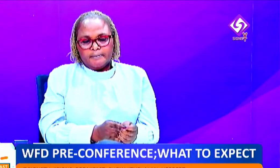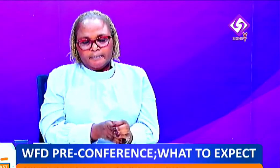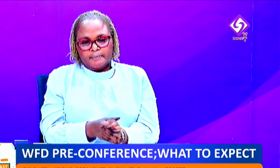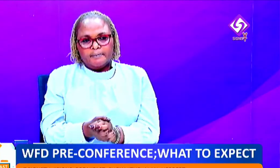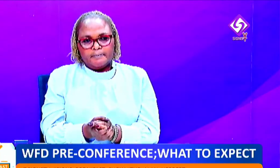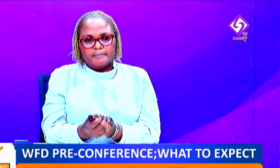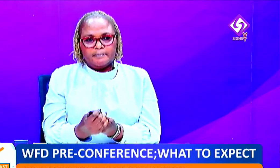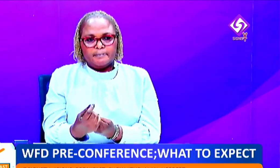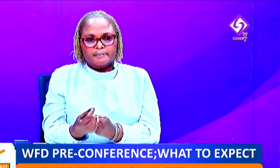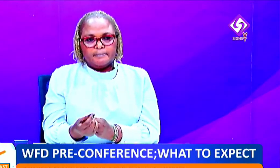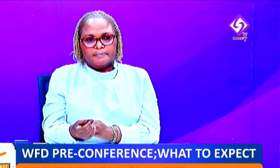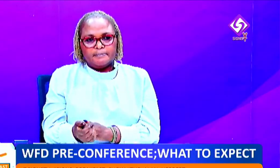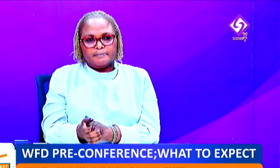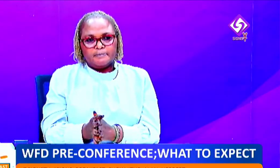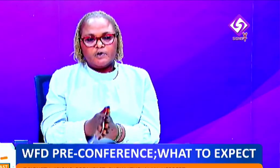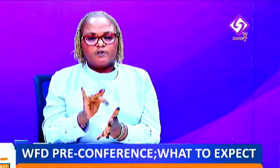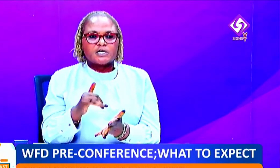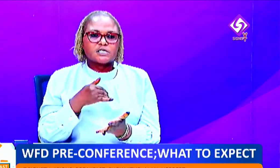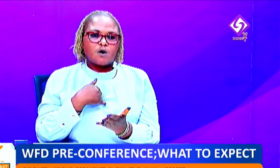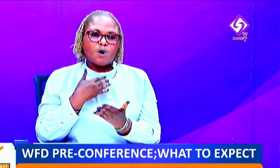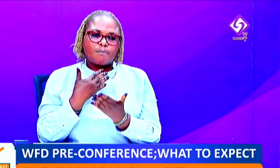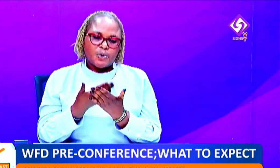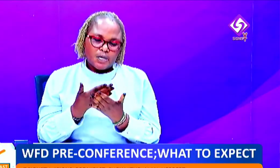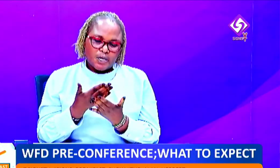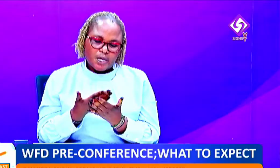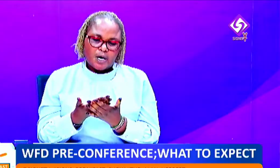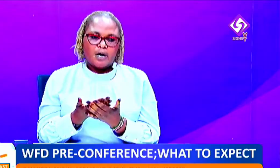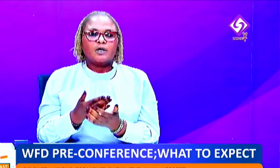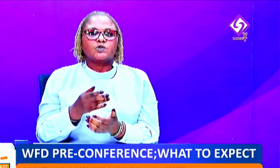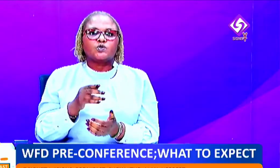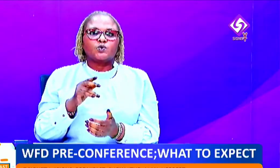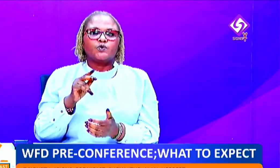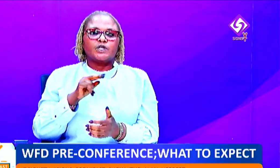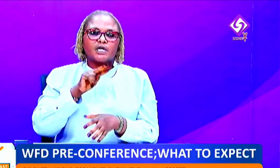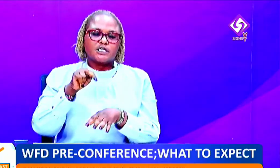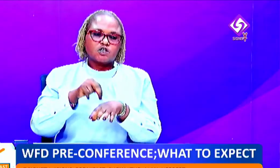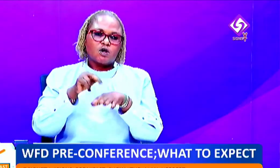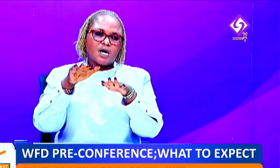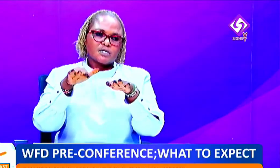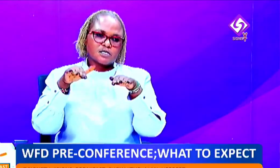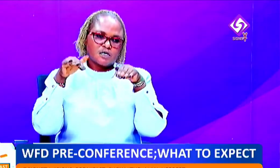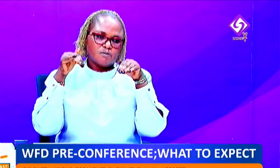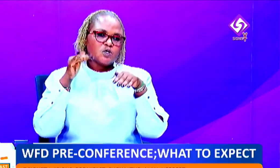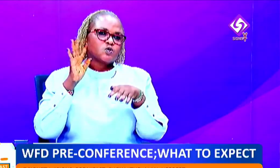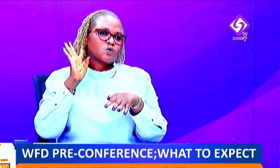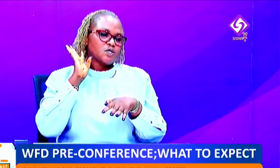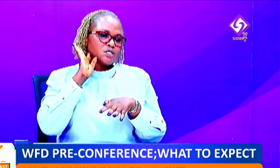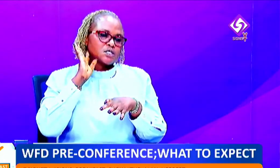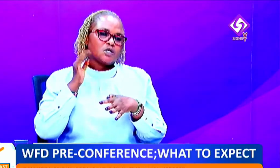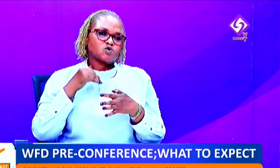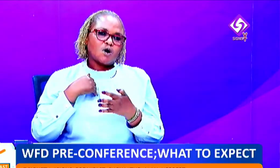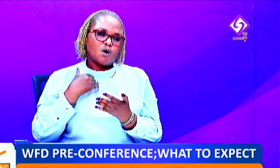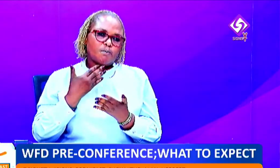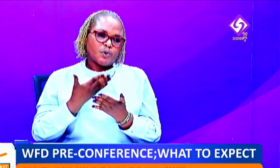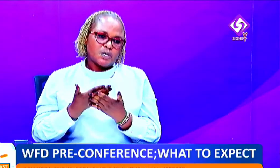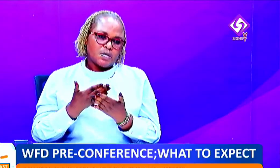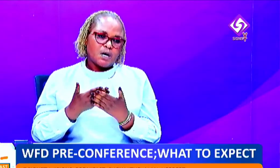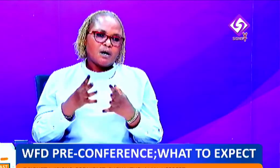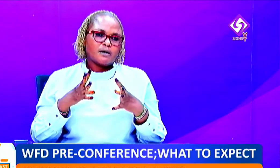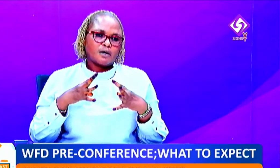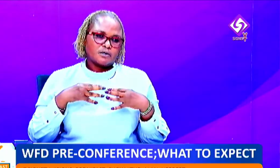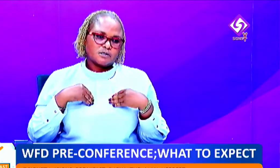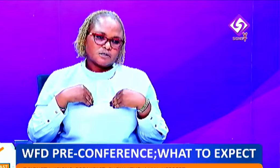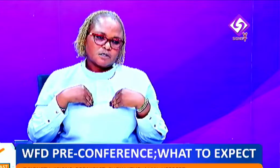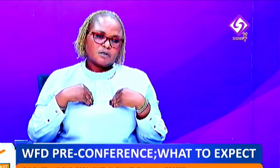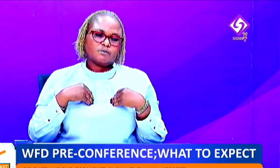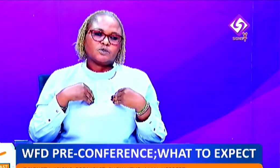quality of education for deaf communities are also captured, as it has been in the KSL bill that was in Senate. So now the National Assembly